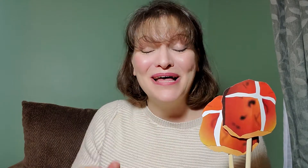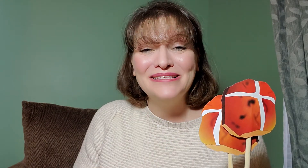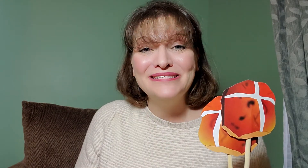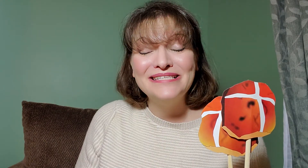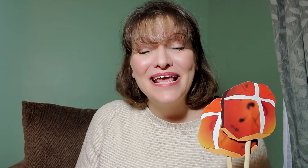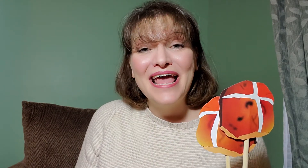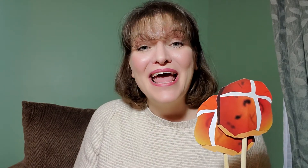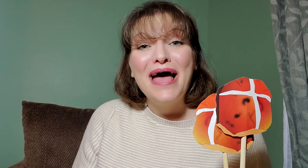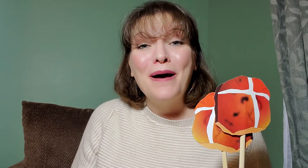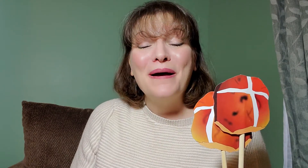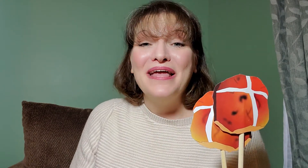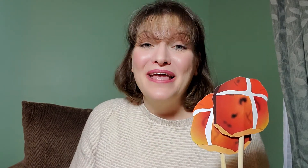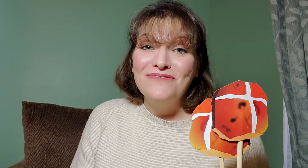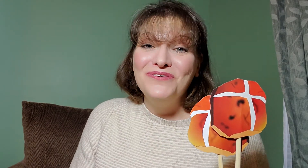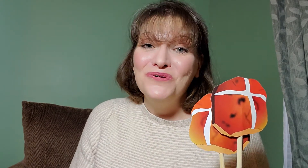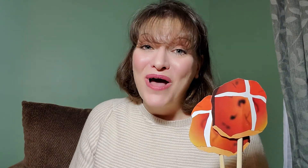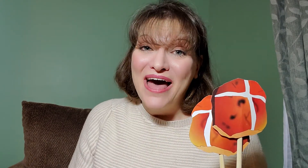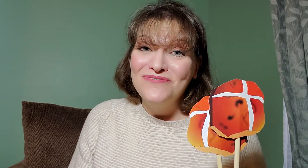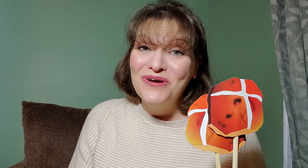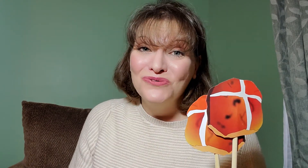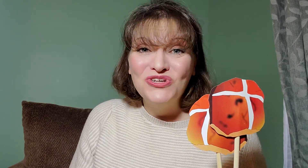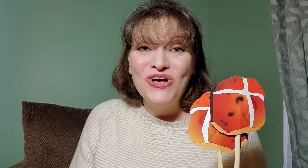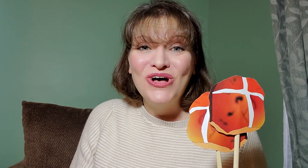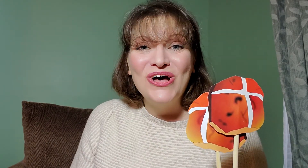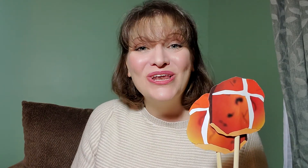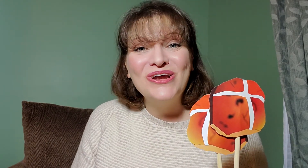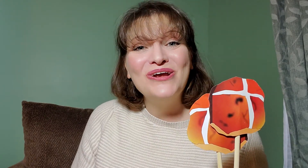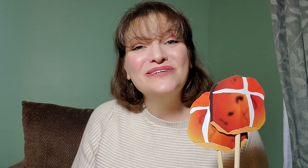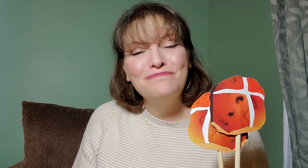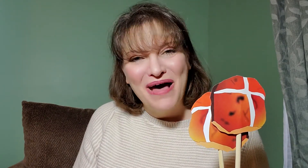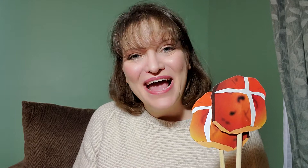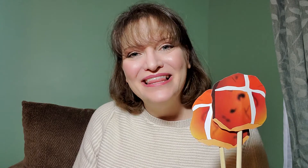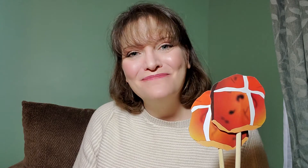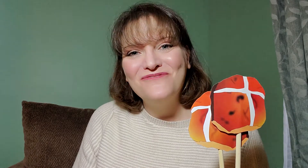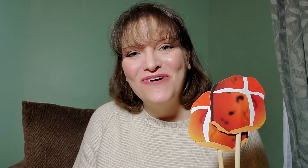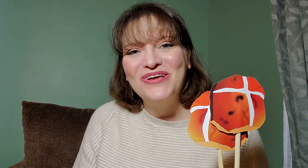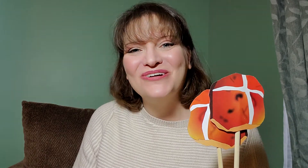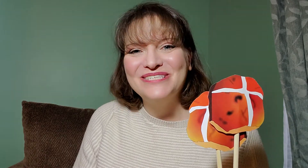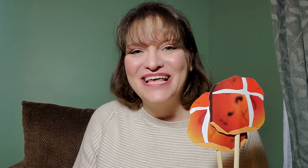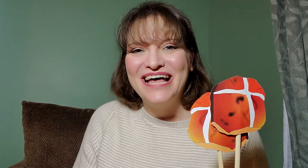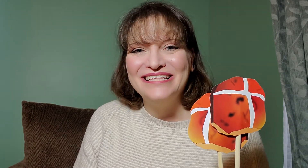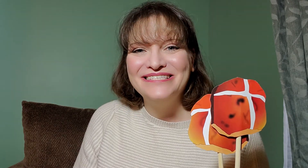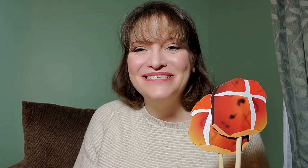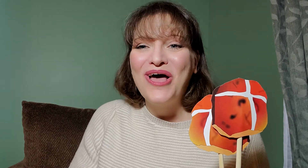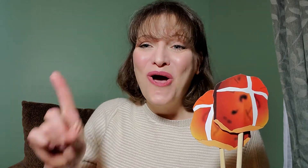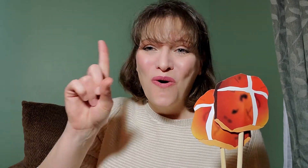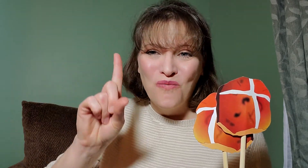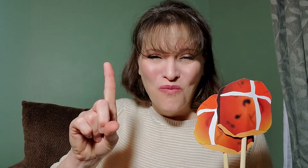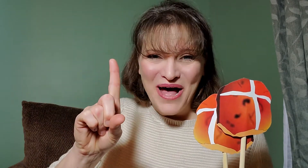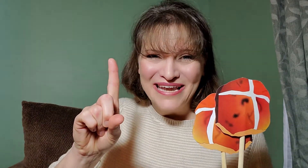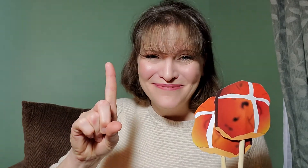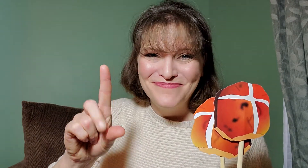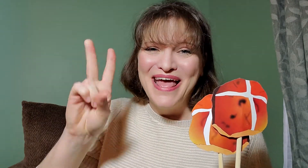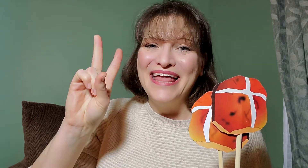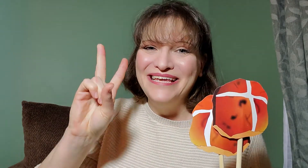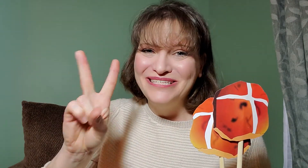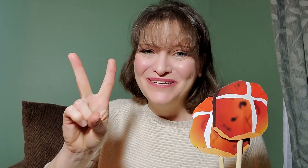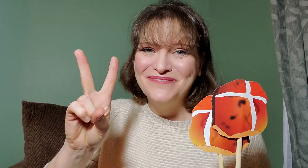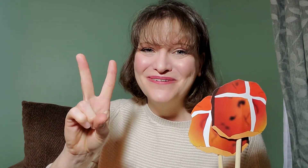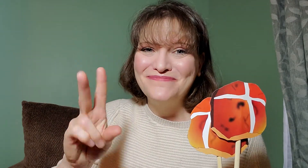buns. If you have no daughters, buy them for your sons. One a penny, two a